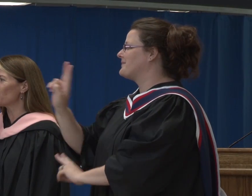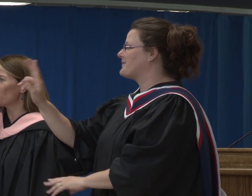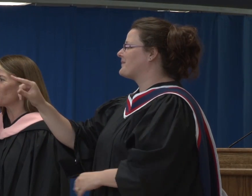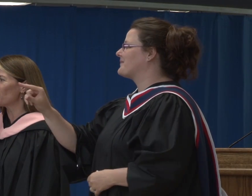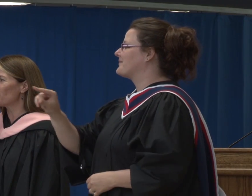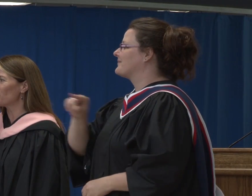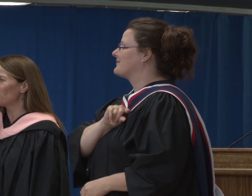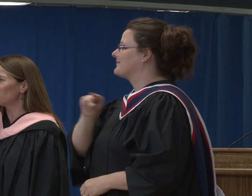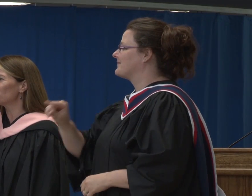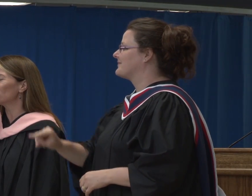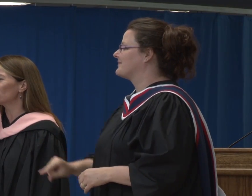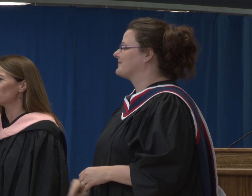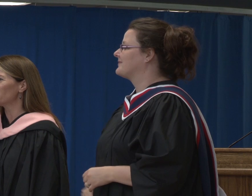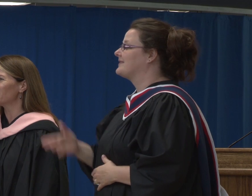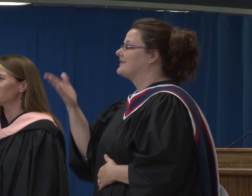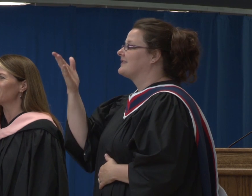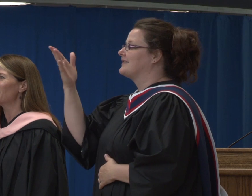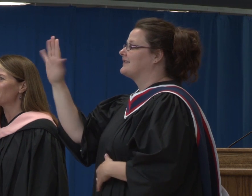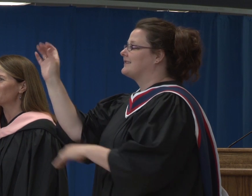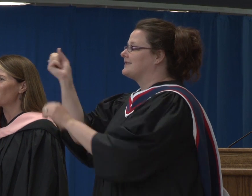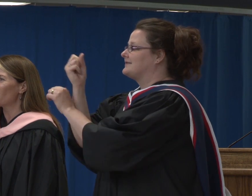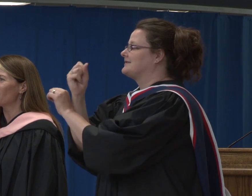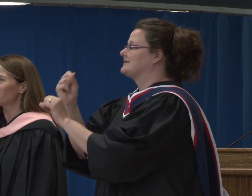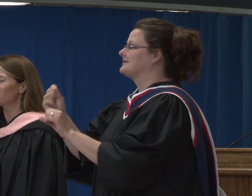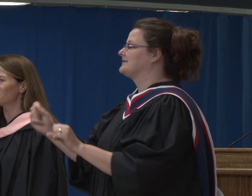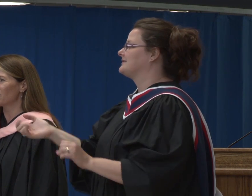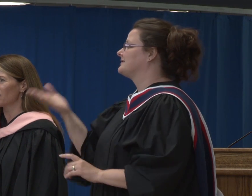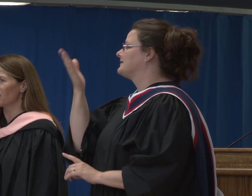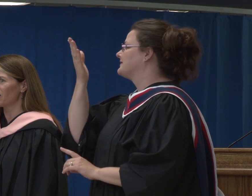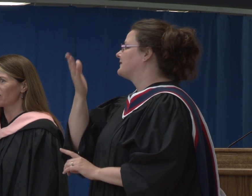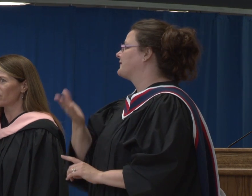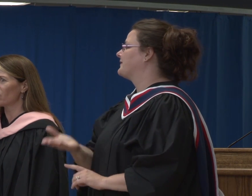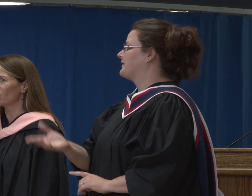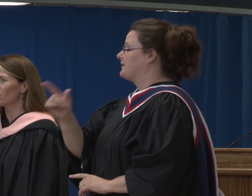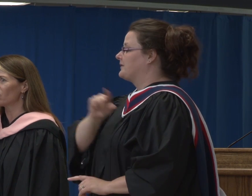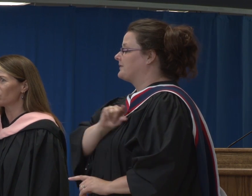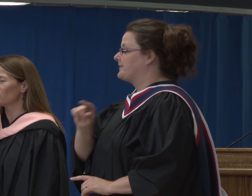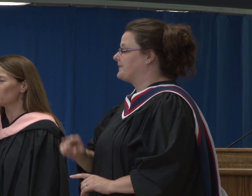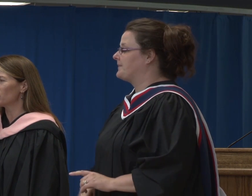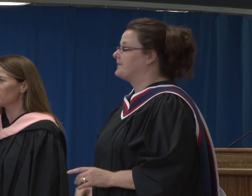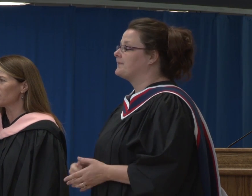our noble Queen. God